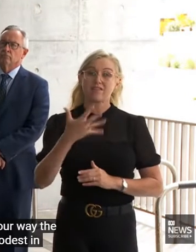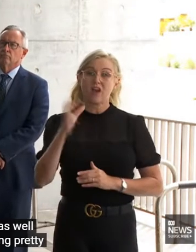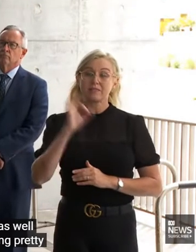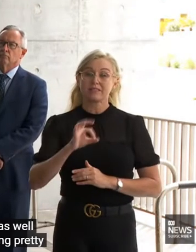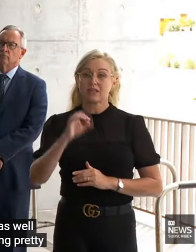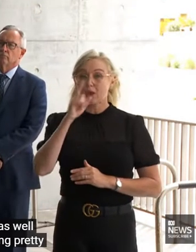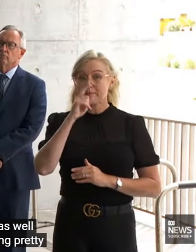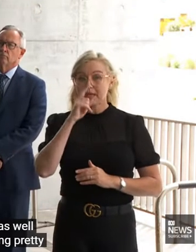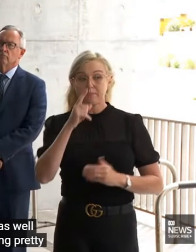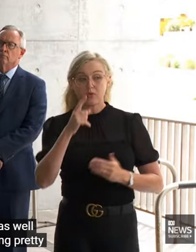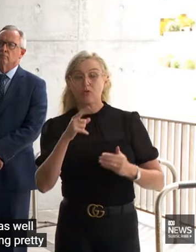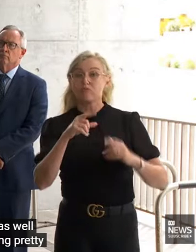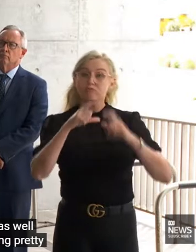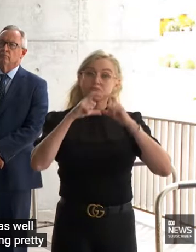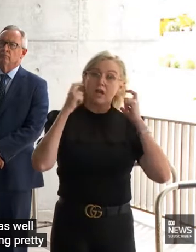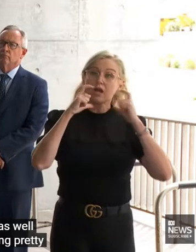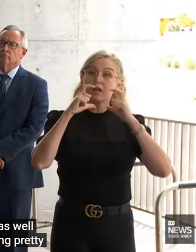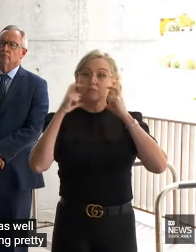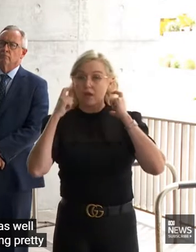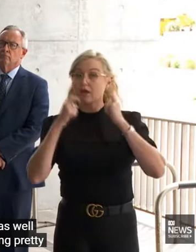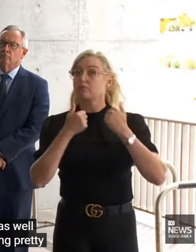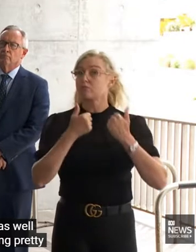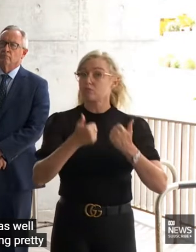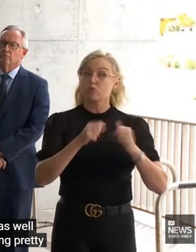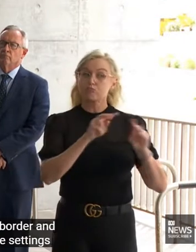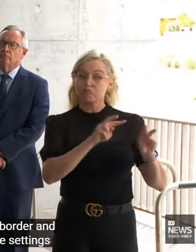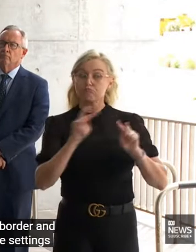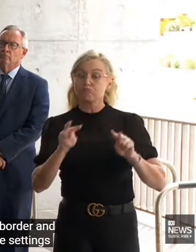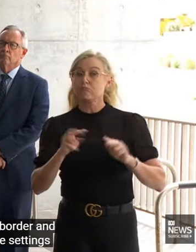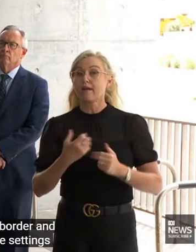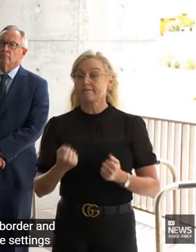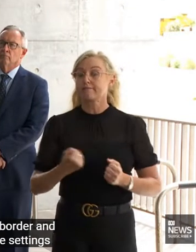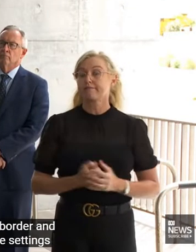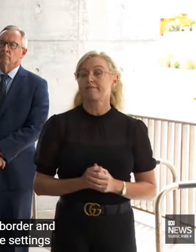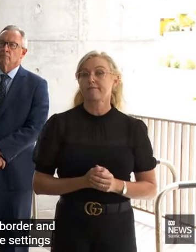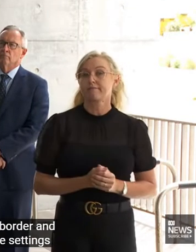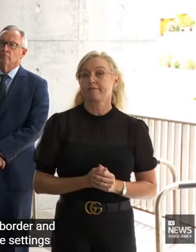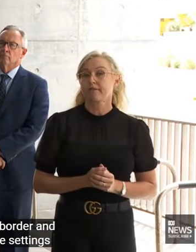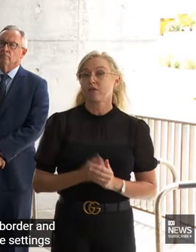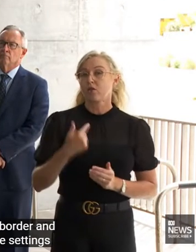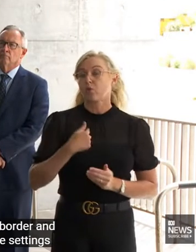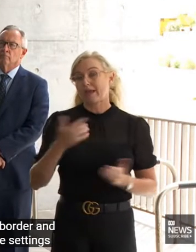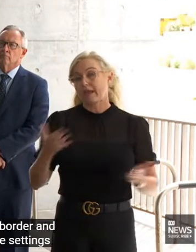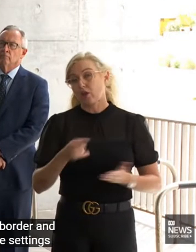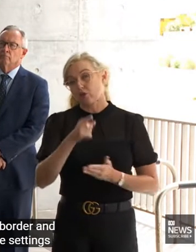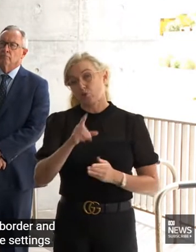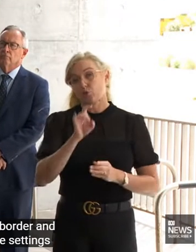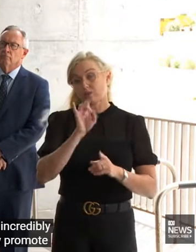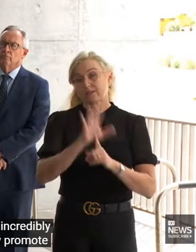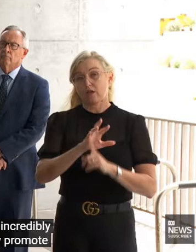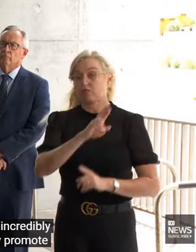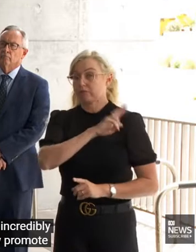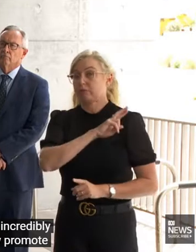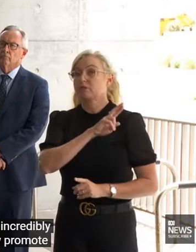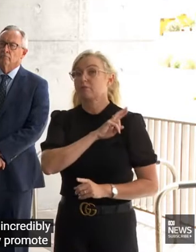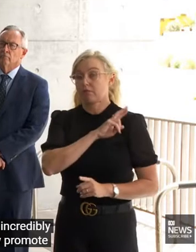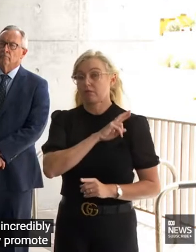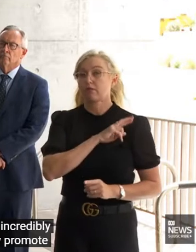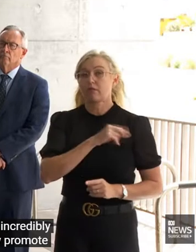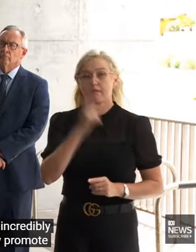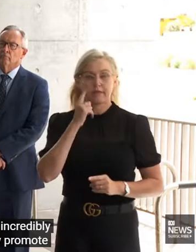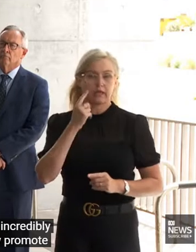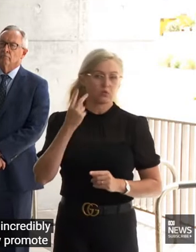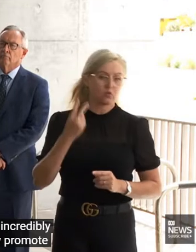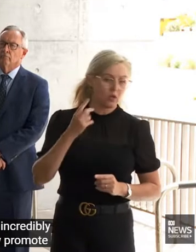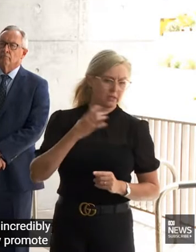people in those settings wearing masks. That's incredibly positive. We obviously promote personal responsibility. I've been talking a lot about that.